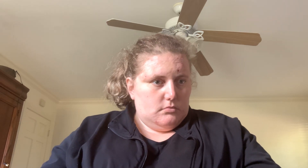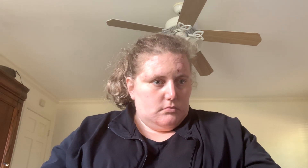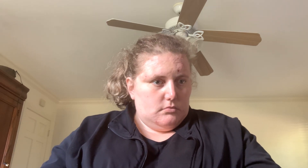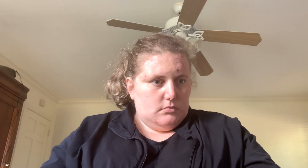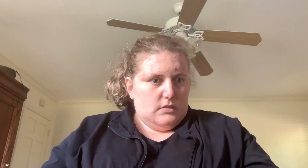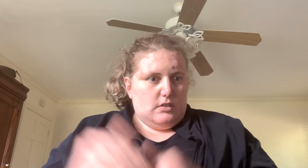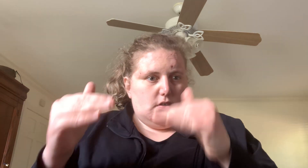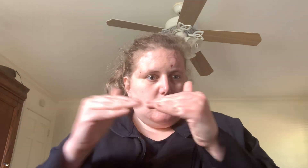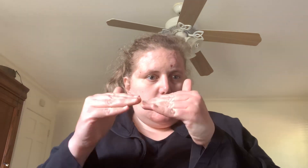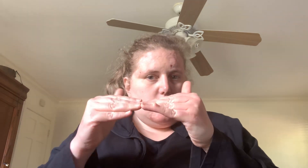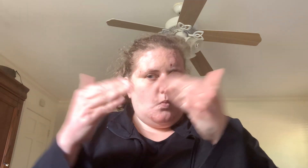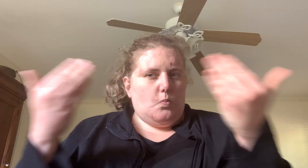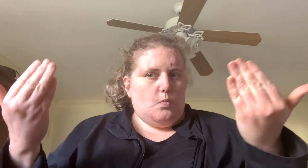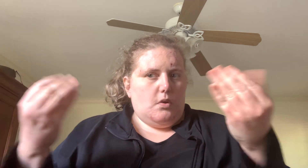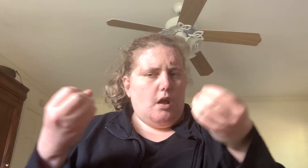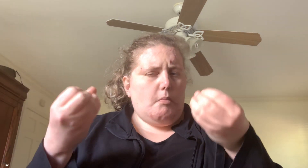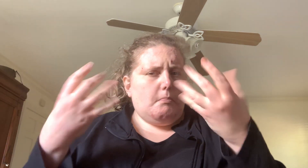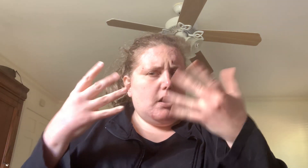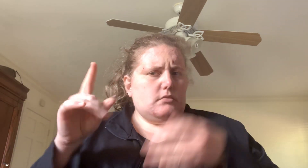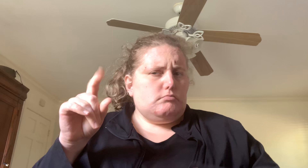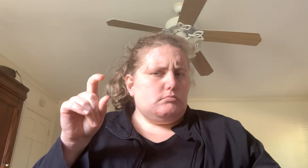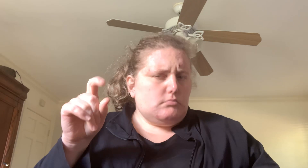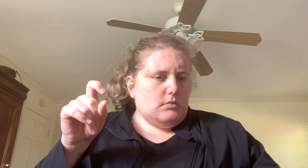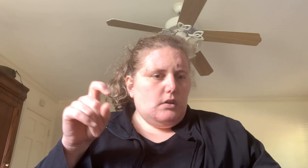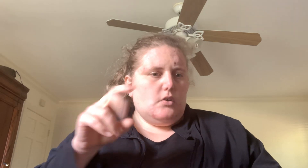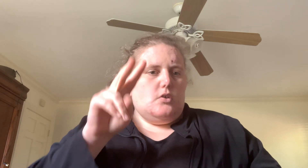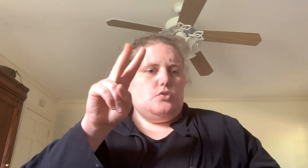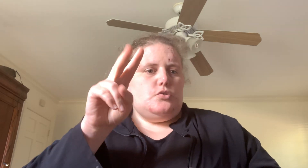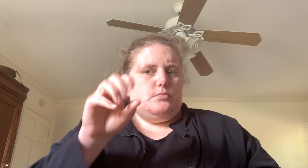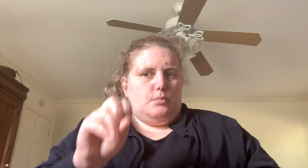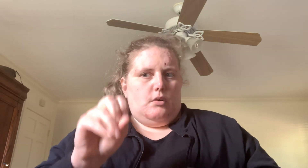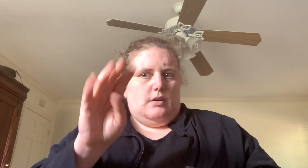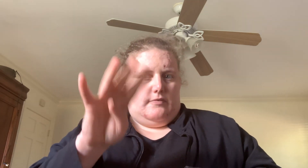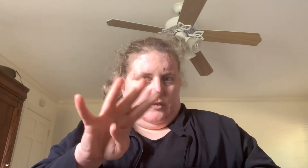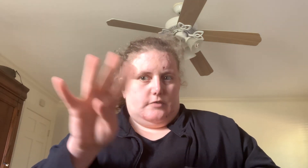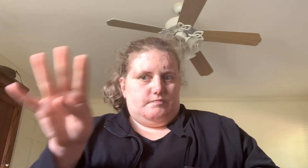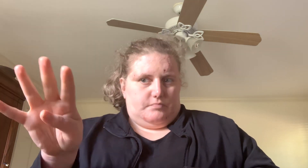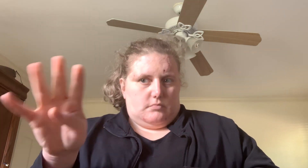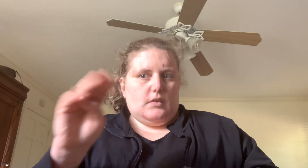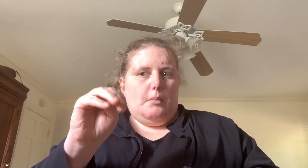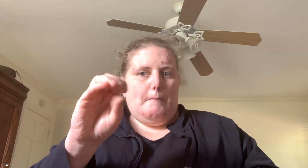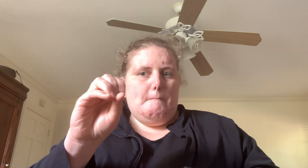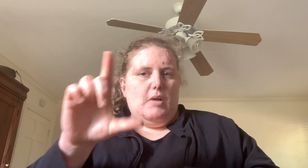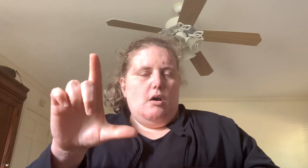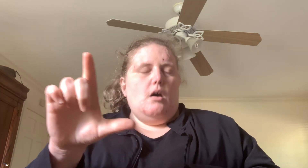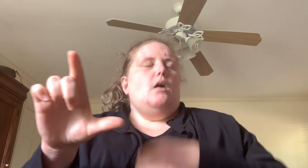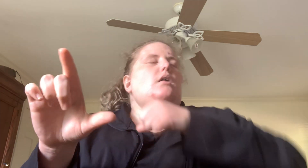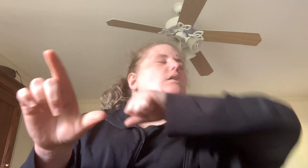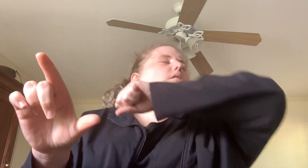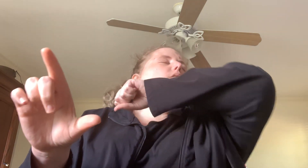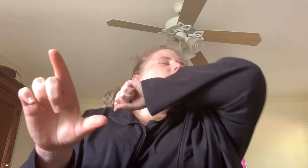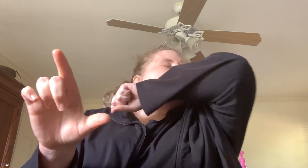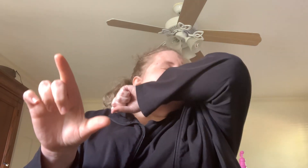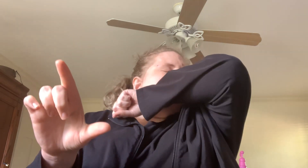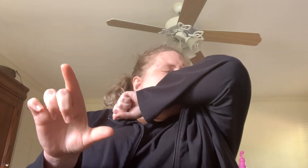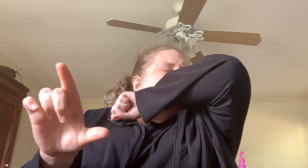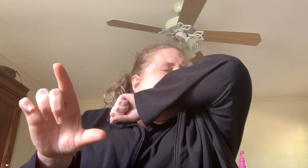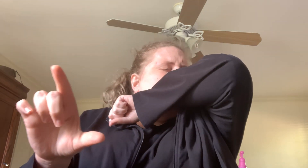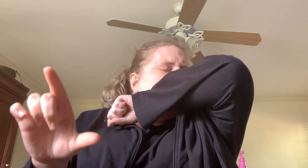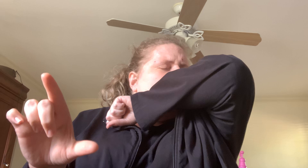you a value of 2.44 moles now of O2. What this